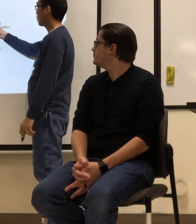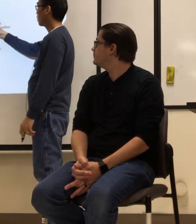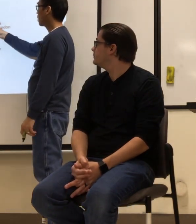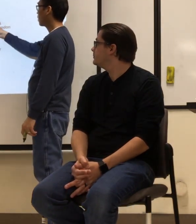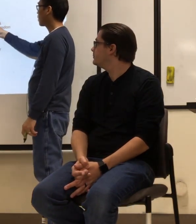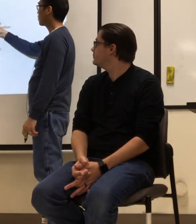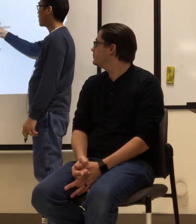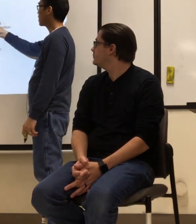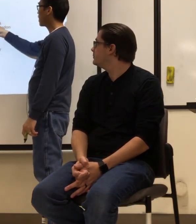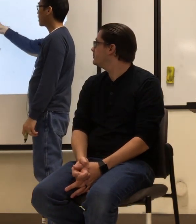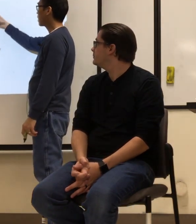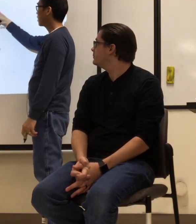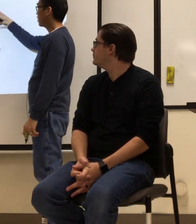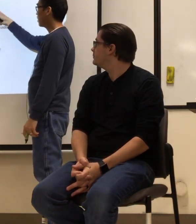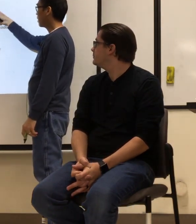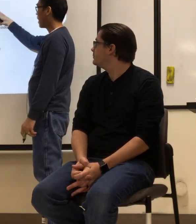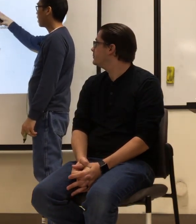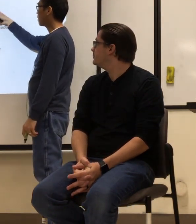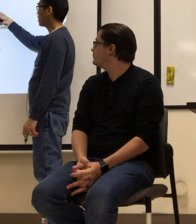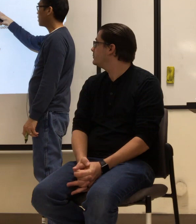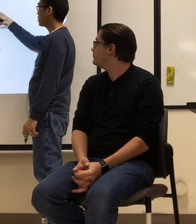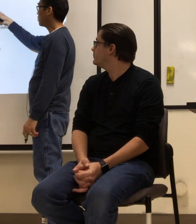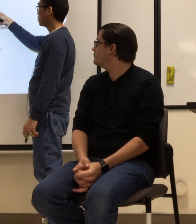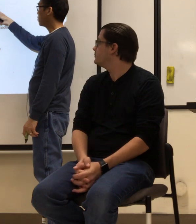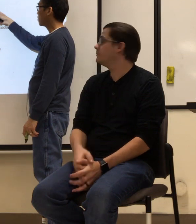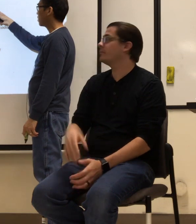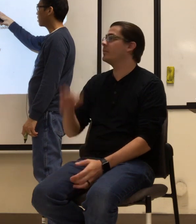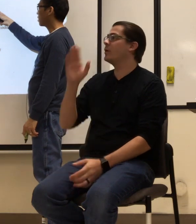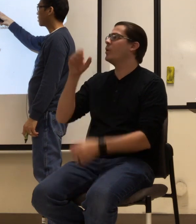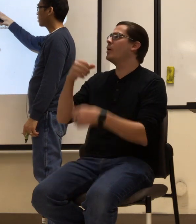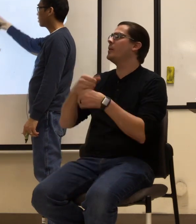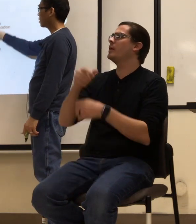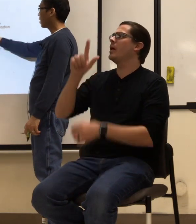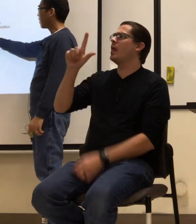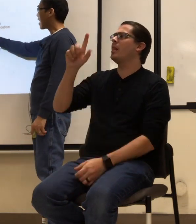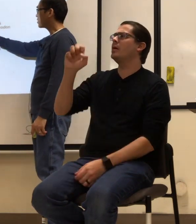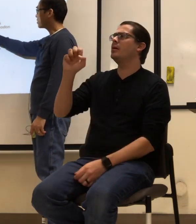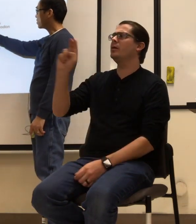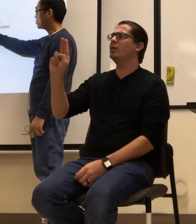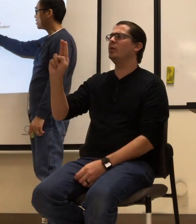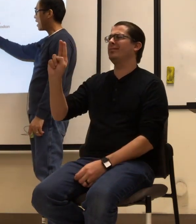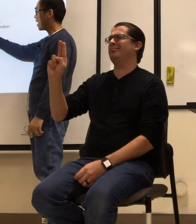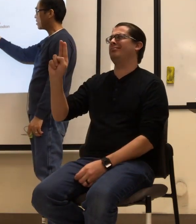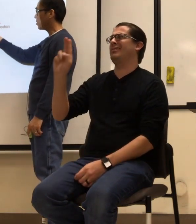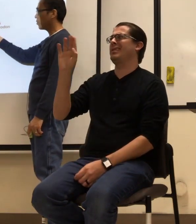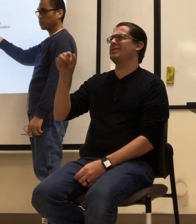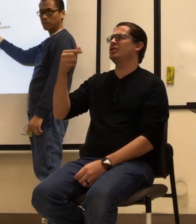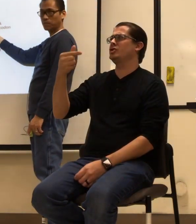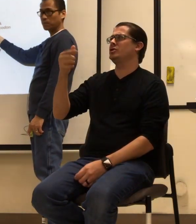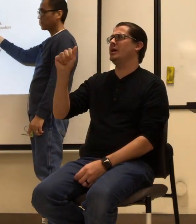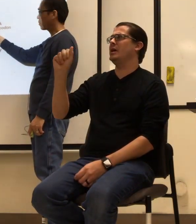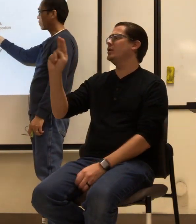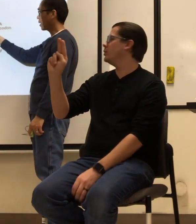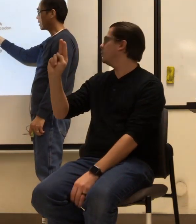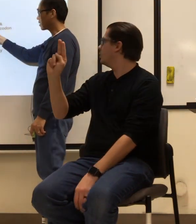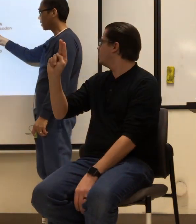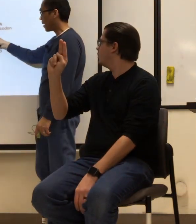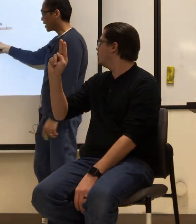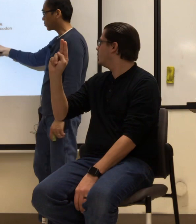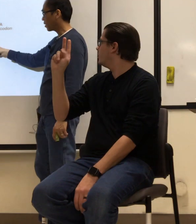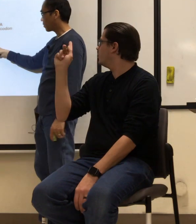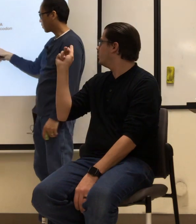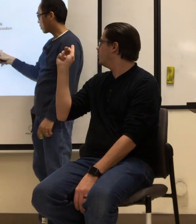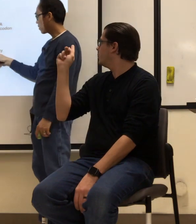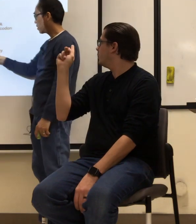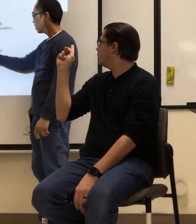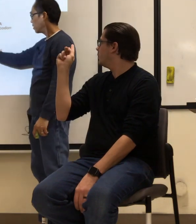So they're making LEU, that's GAU. It's going to